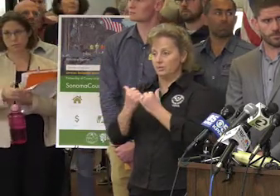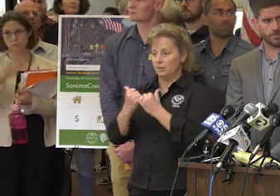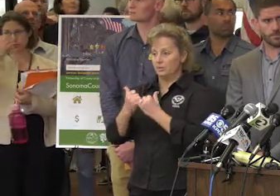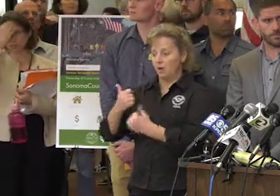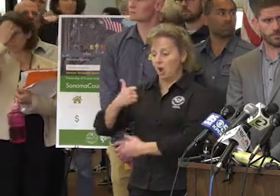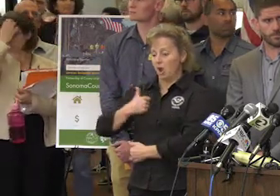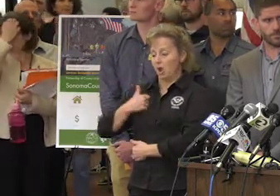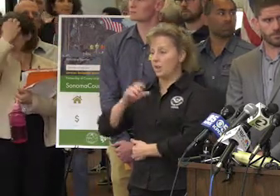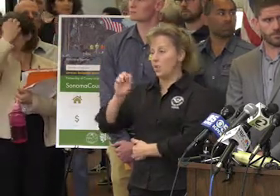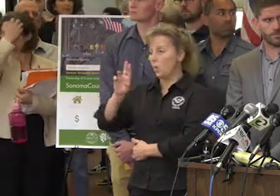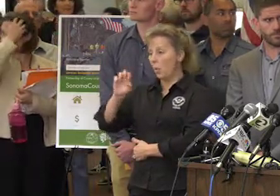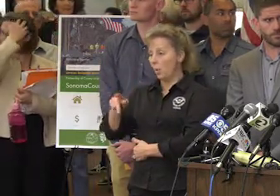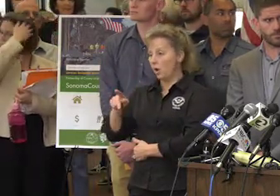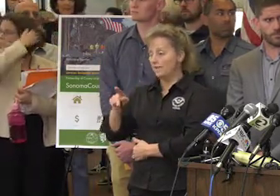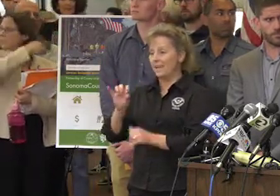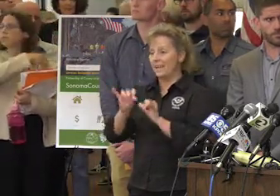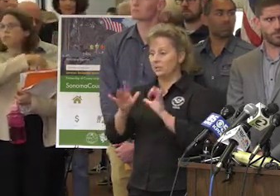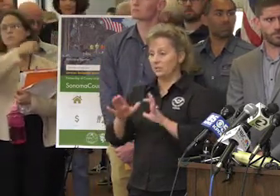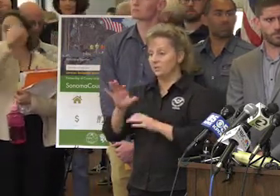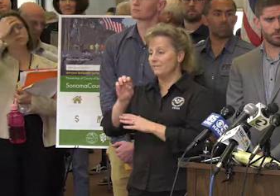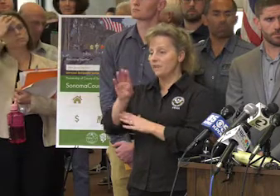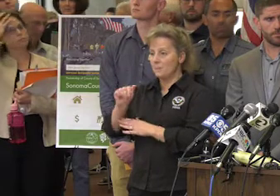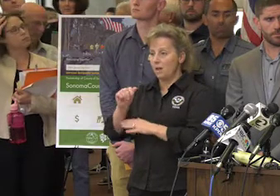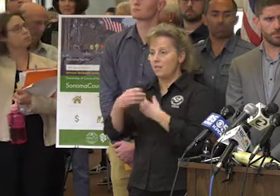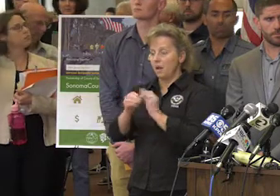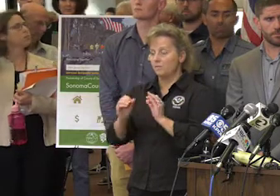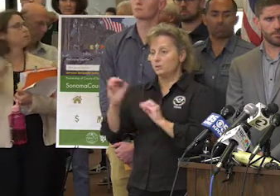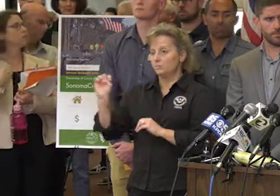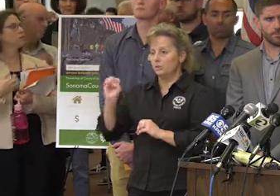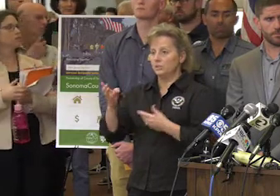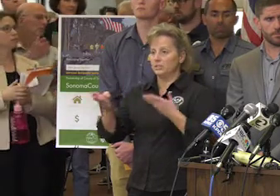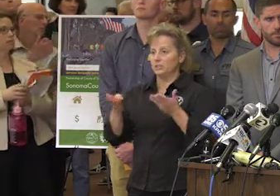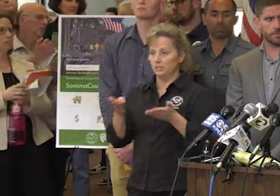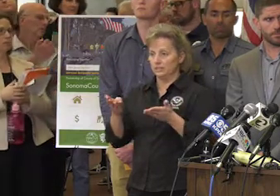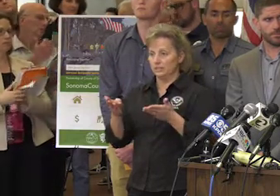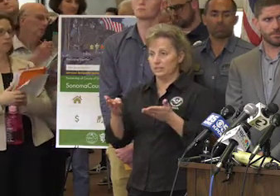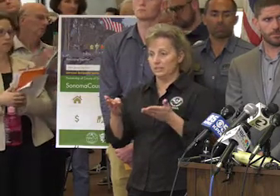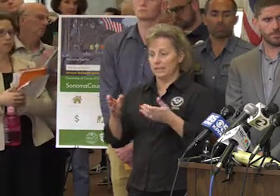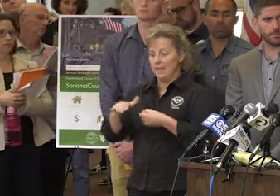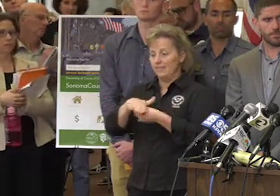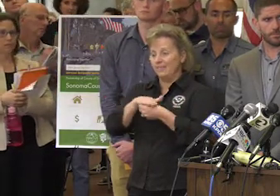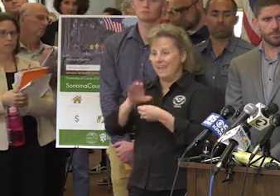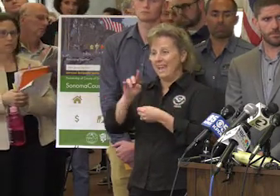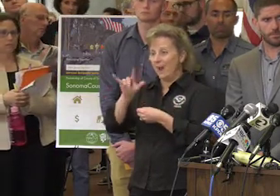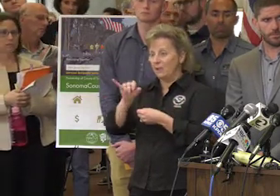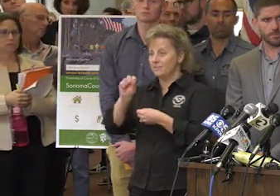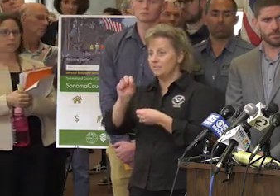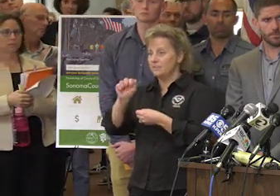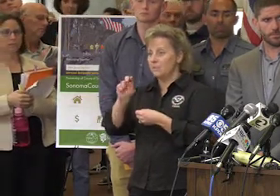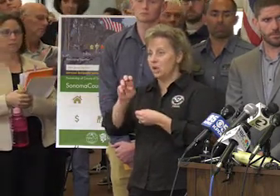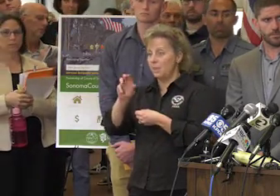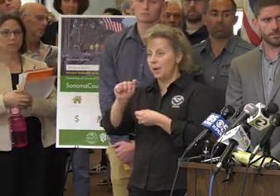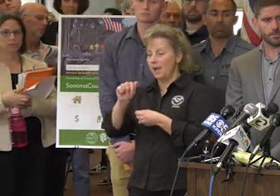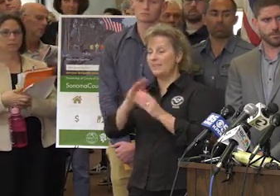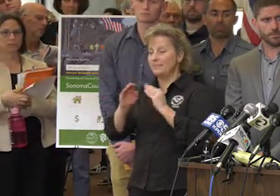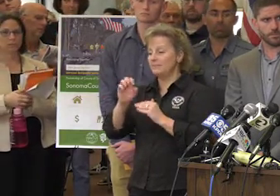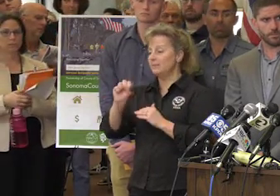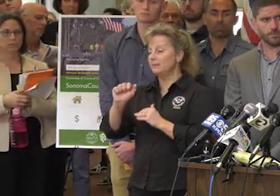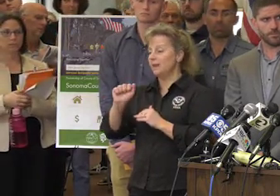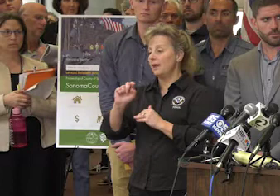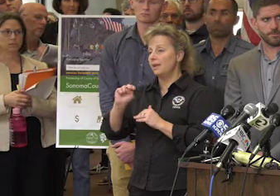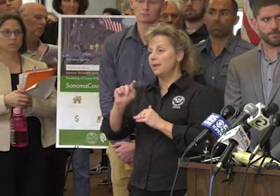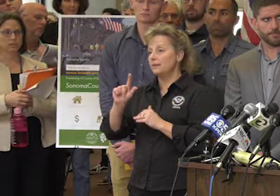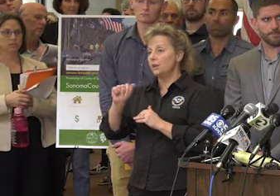Army Corps of Engineers, FEMA, the Office of Emergency Services, the County of Sonoma, and the City of Santa Rosa have